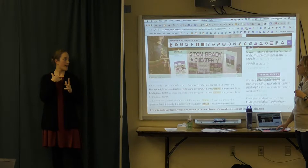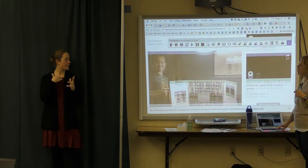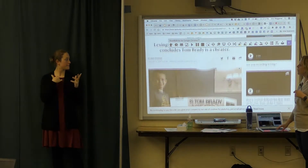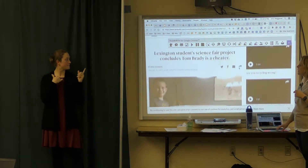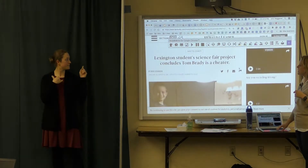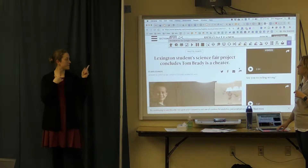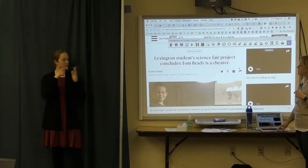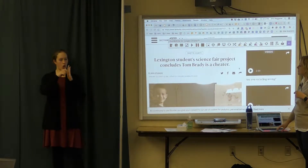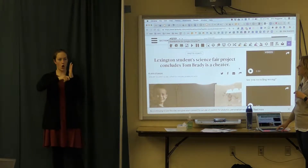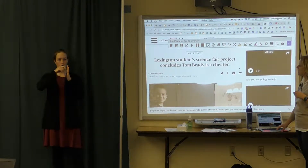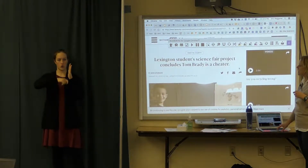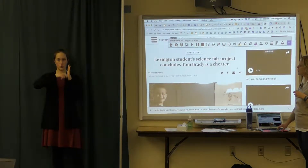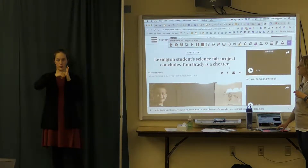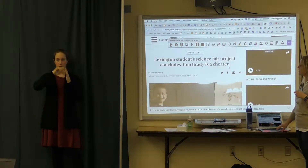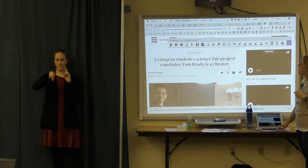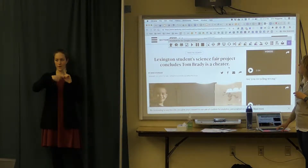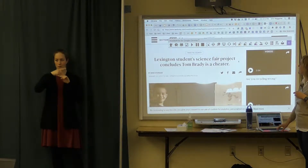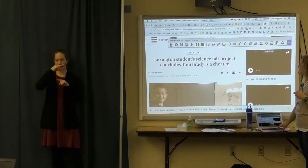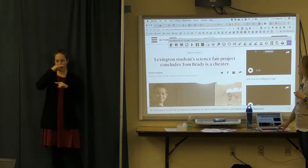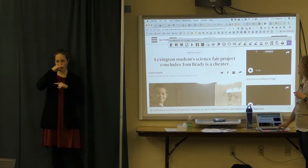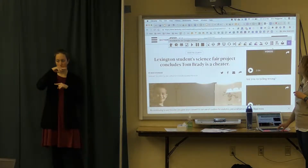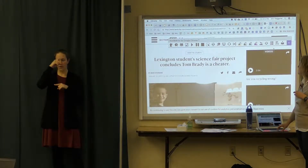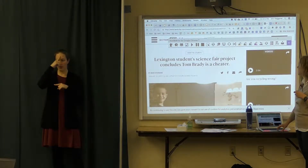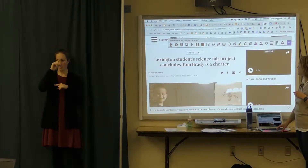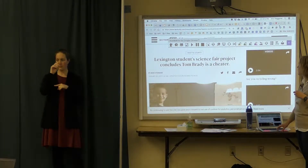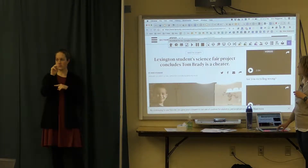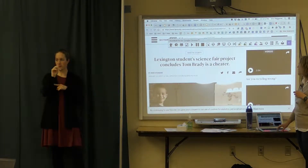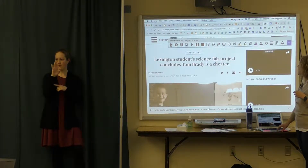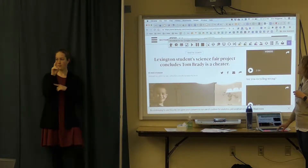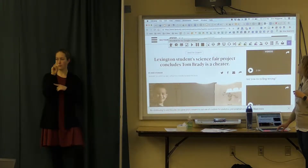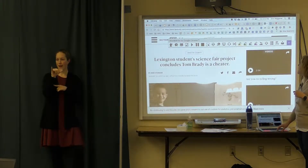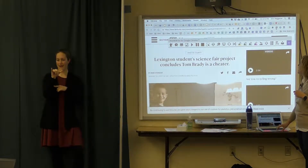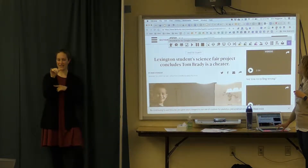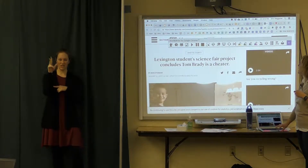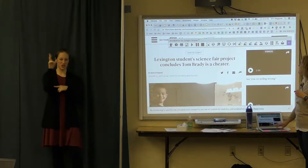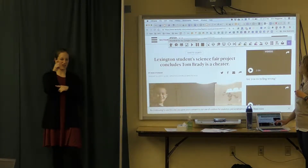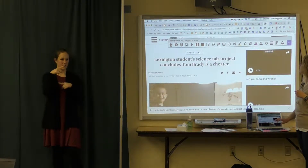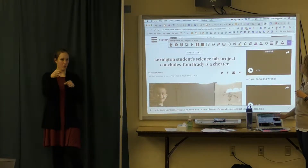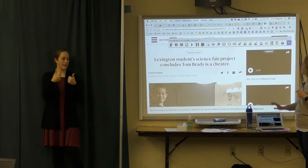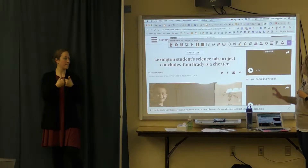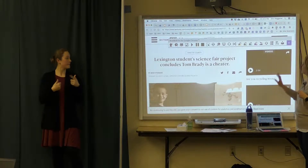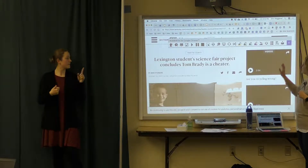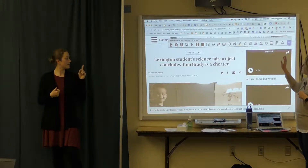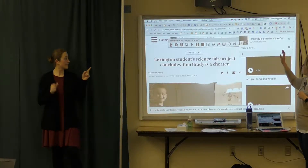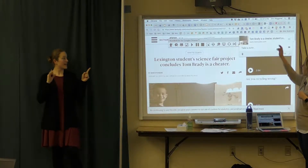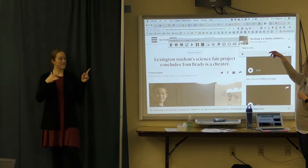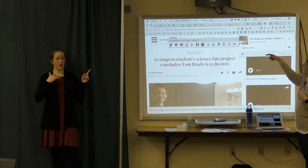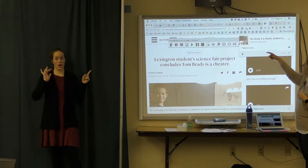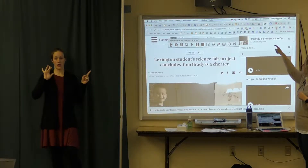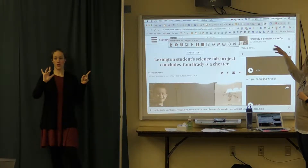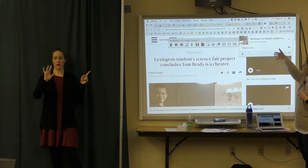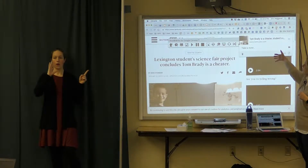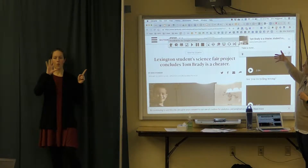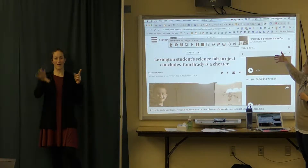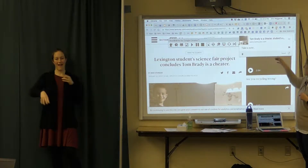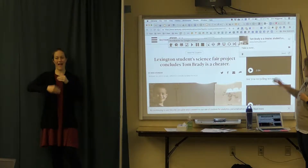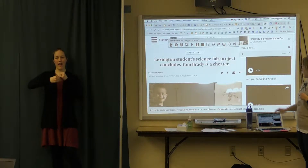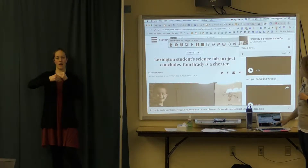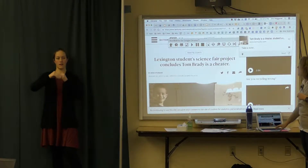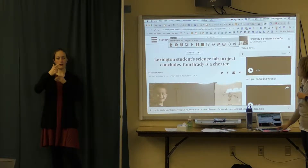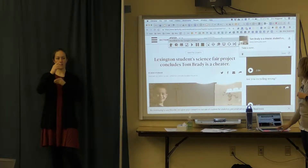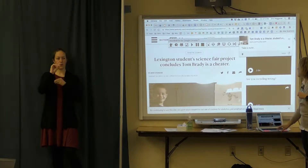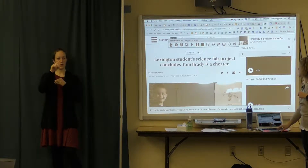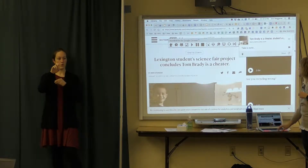this article about this kid who thinks Tom Brady's a cheater, just hilarious. If I click this, it's just going to add this to my Google